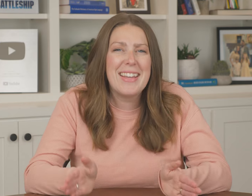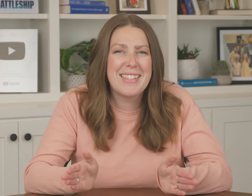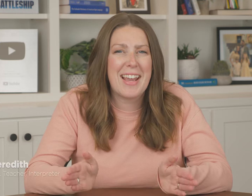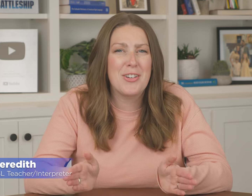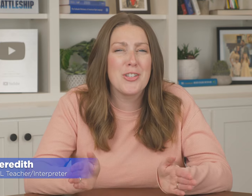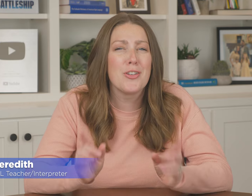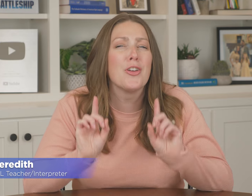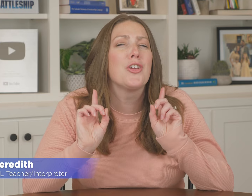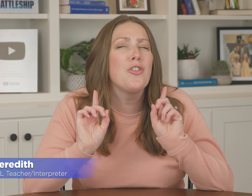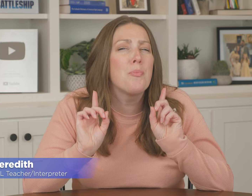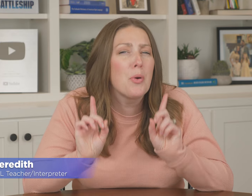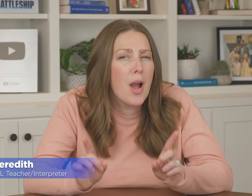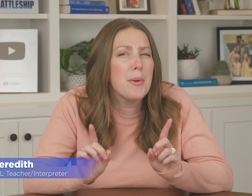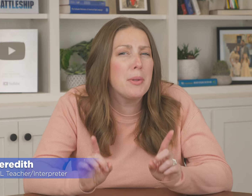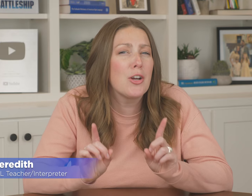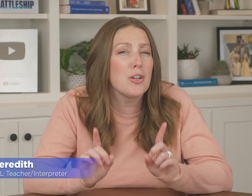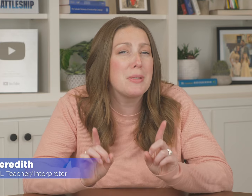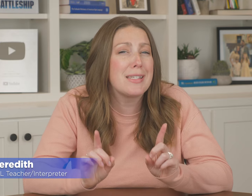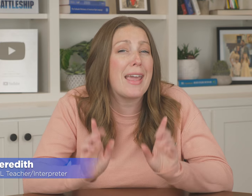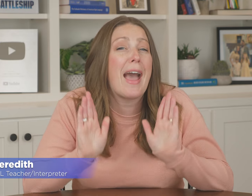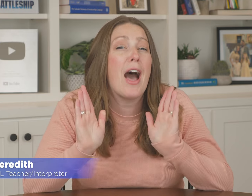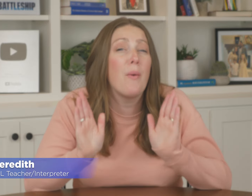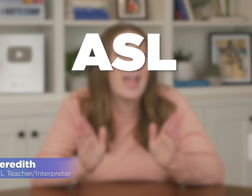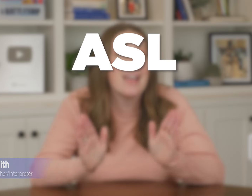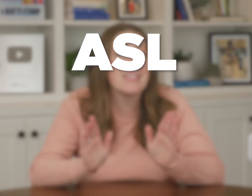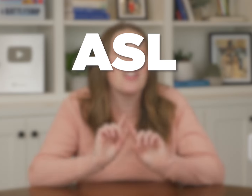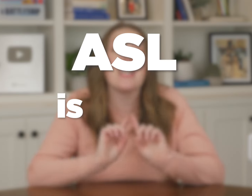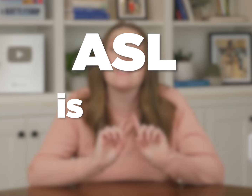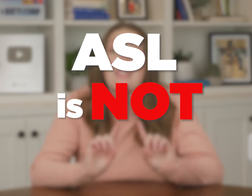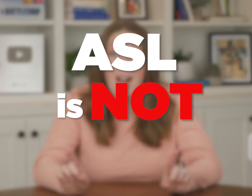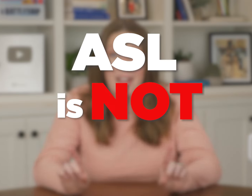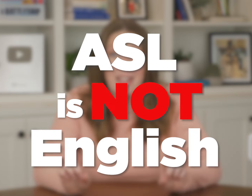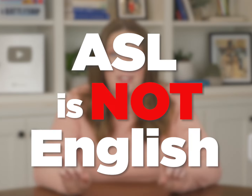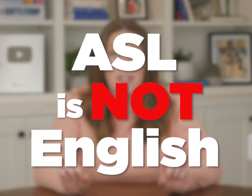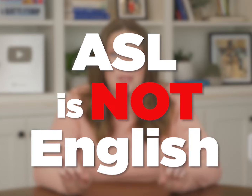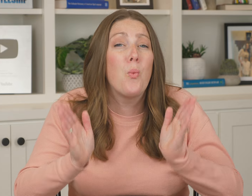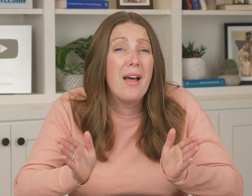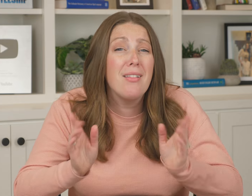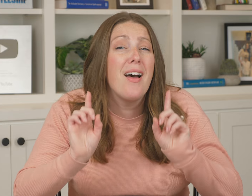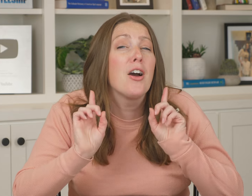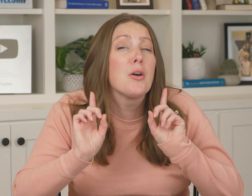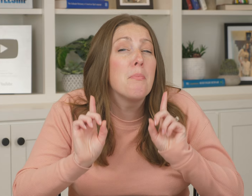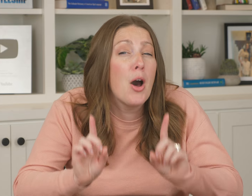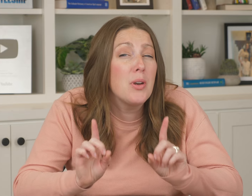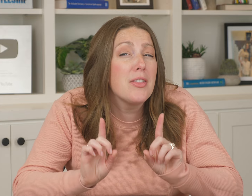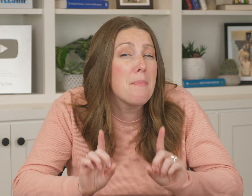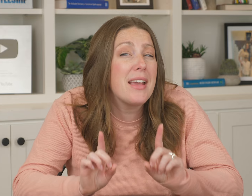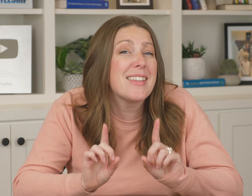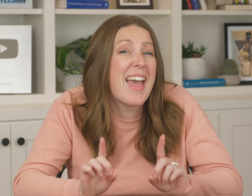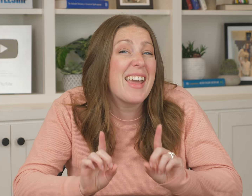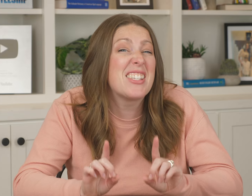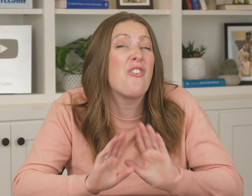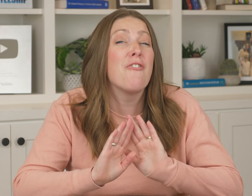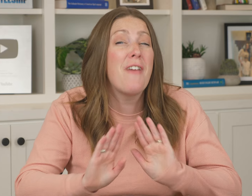Hey signers, you've probably heard me say how ASL is not English. Well, a component that makes ASL